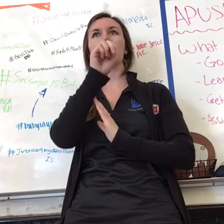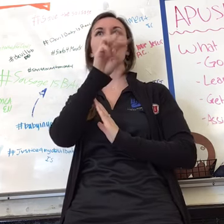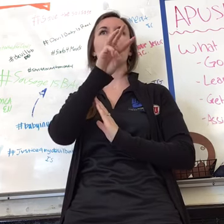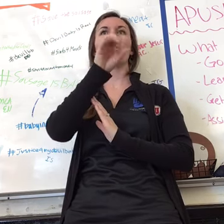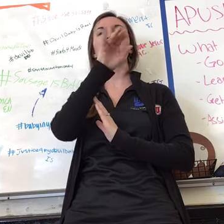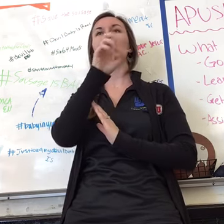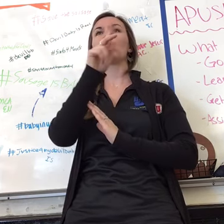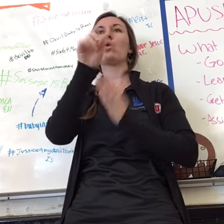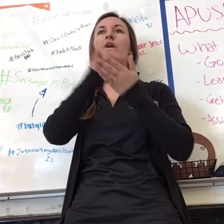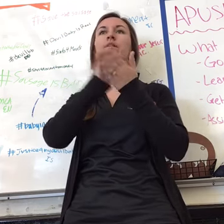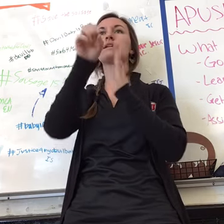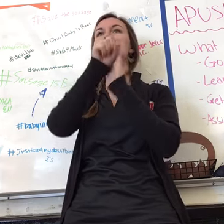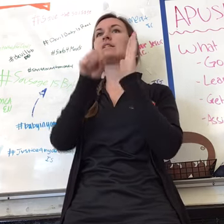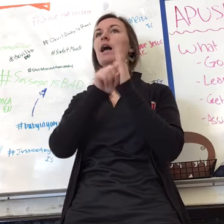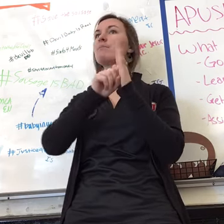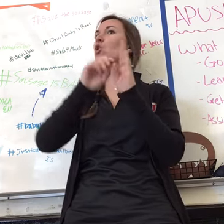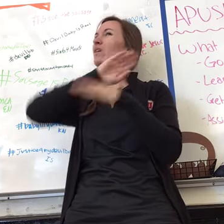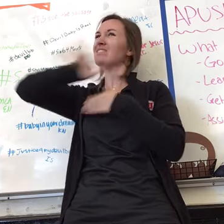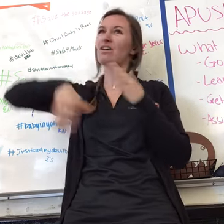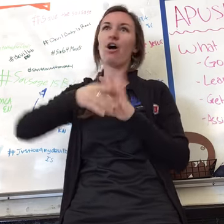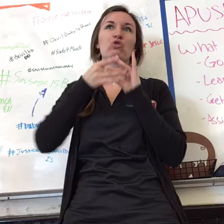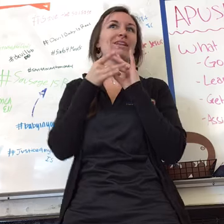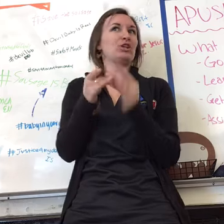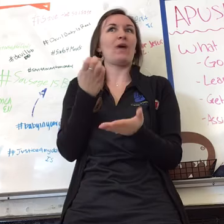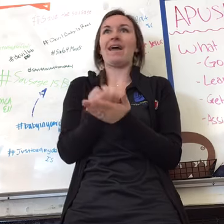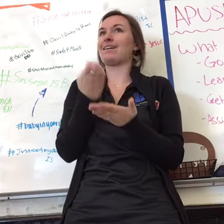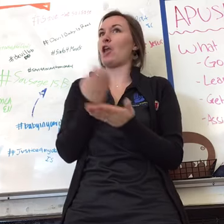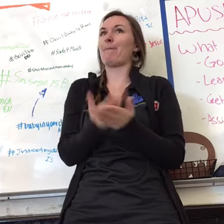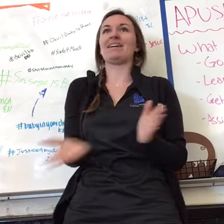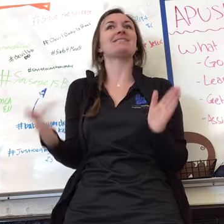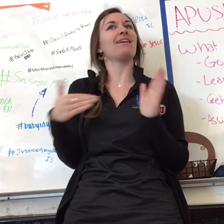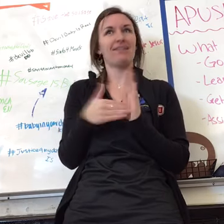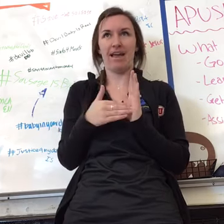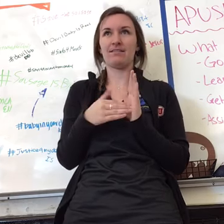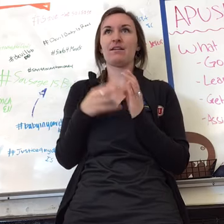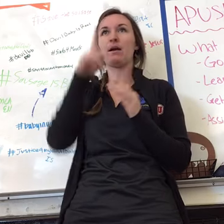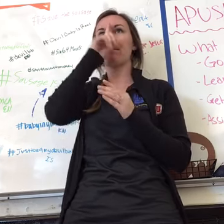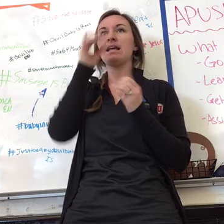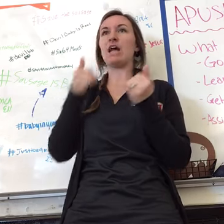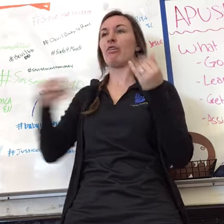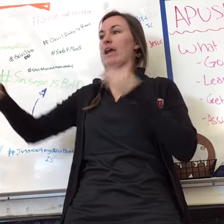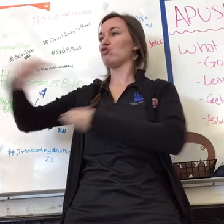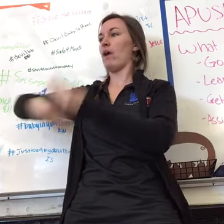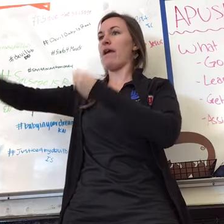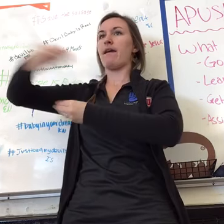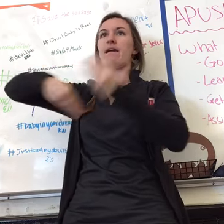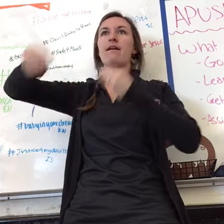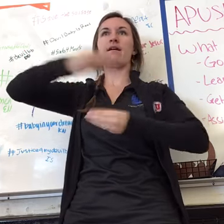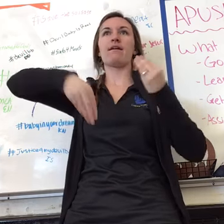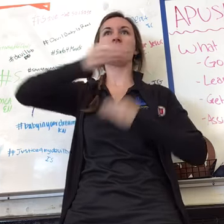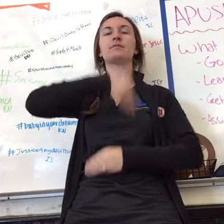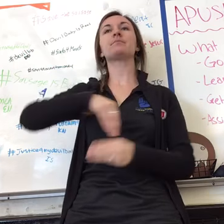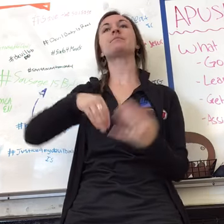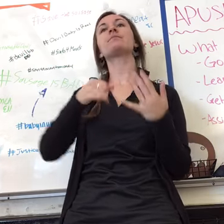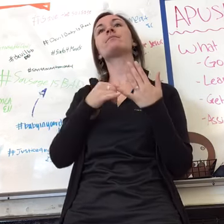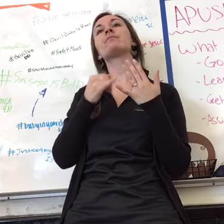about economics. That's really all this is economics. Last one is the telegraph, and that's really big into